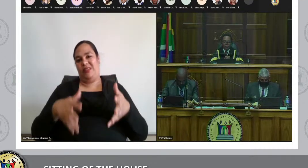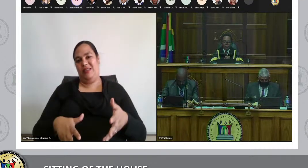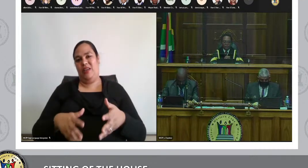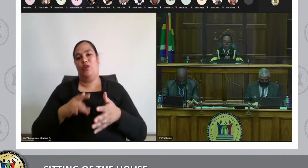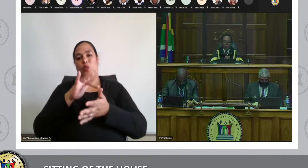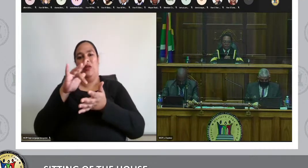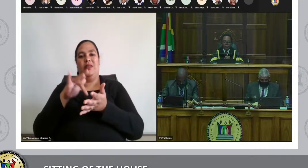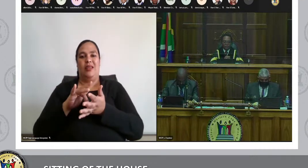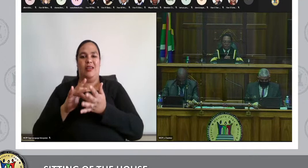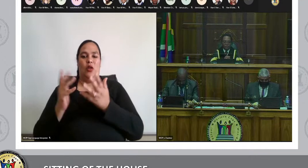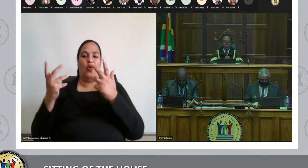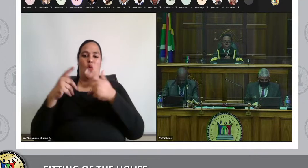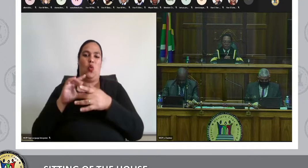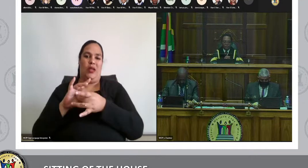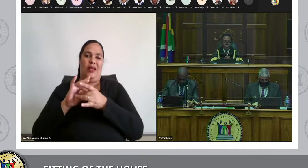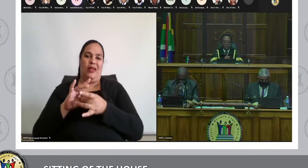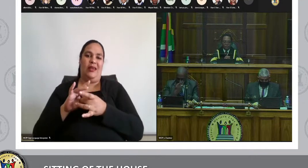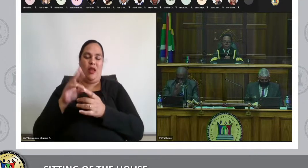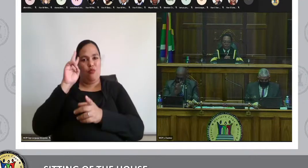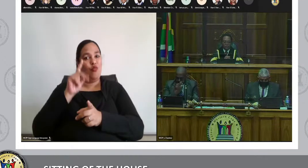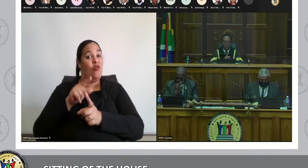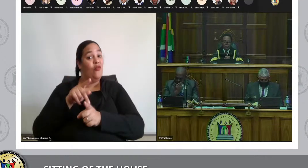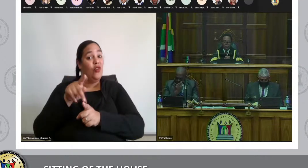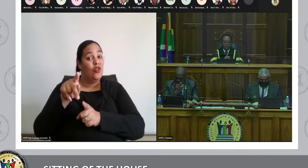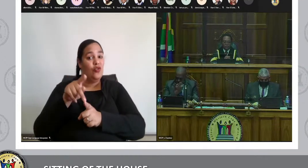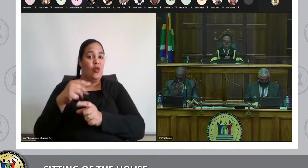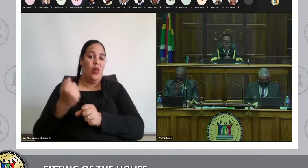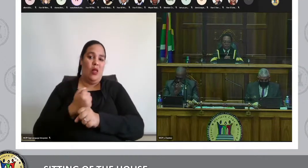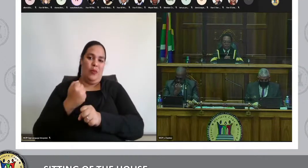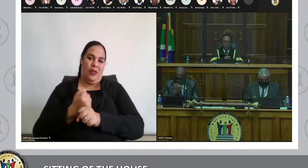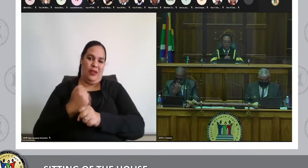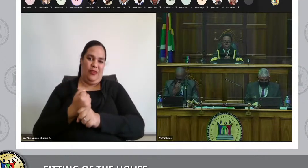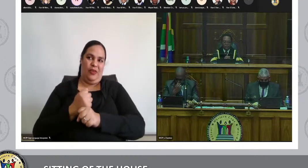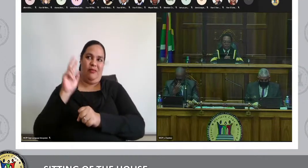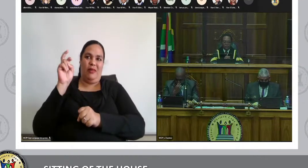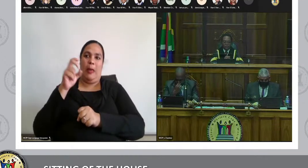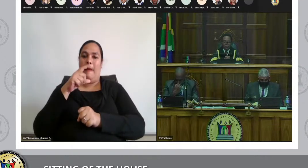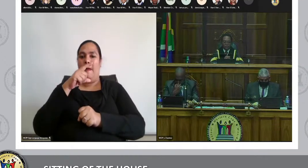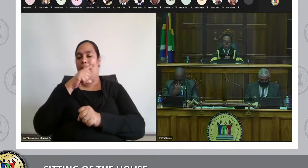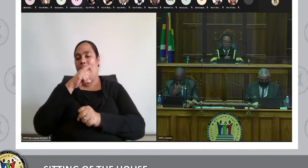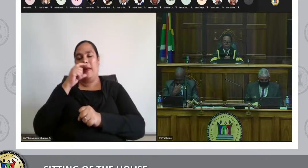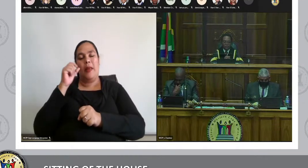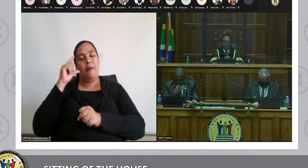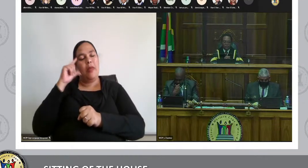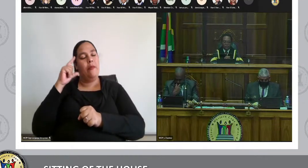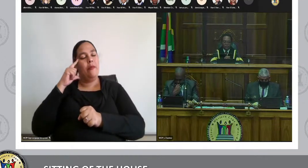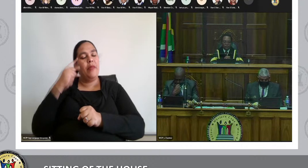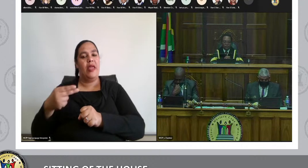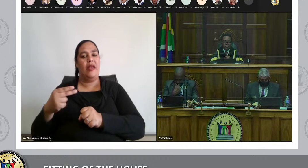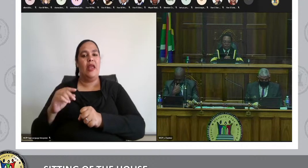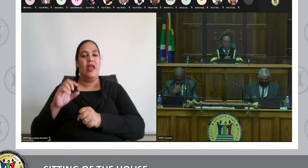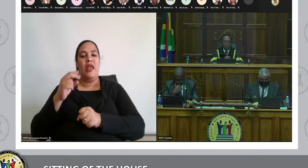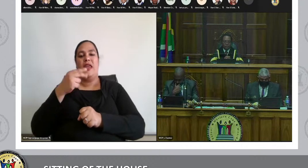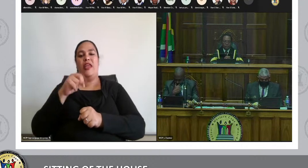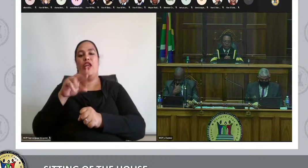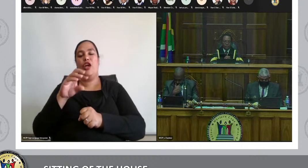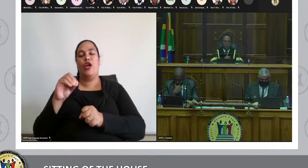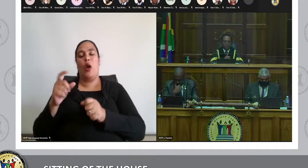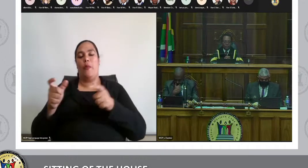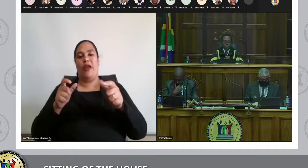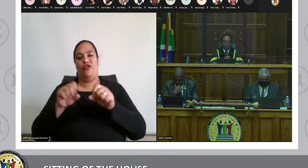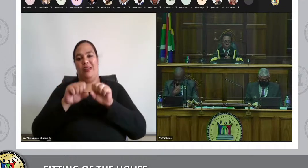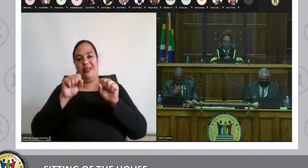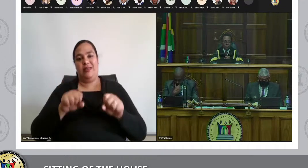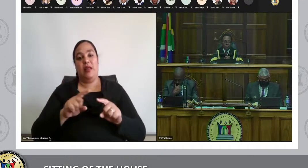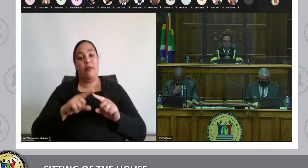centrally coordinated and professional operation known as Bed Bureau Management System. Currently, our bed occupancy